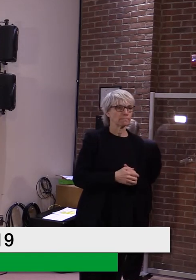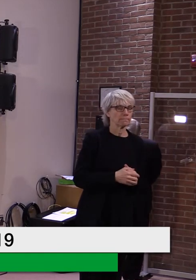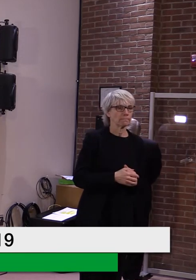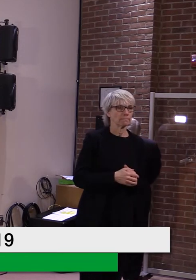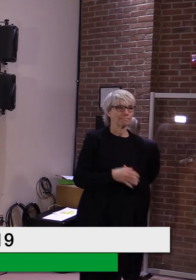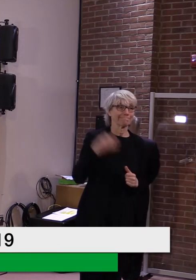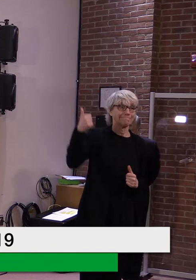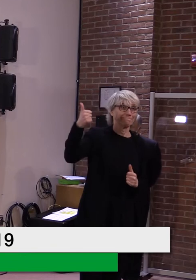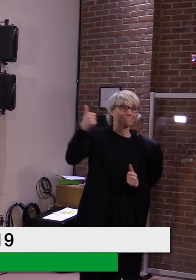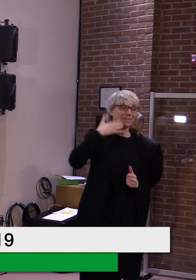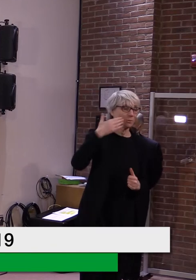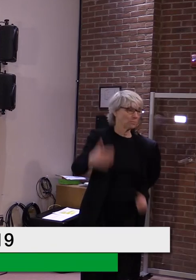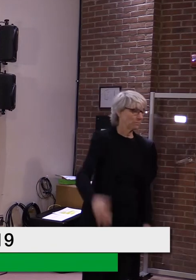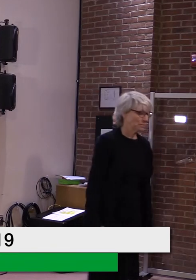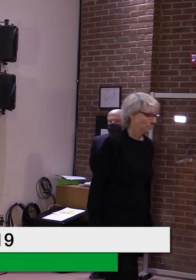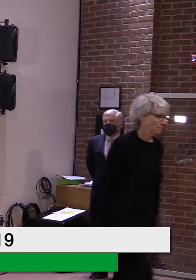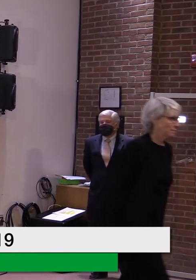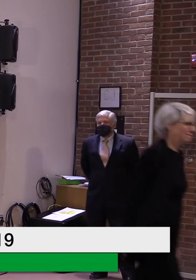Thank you.